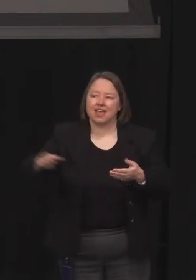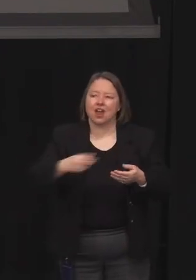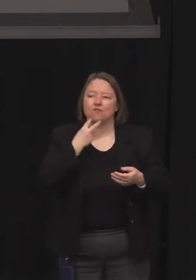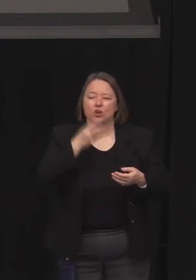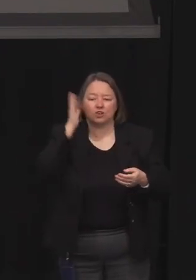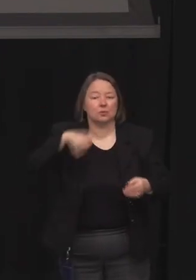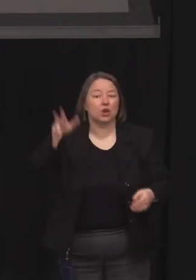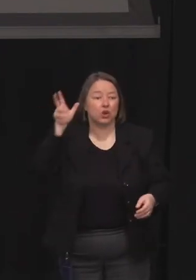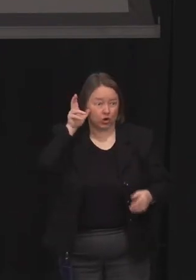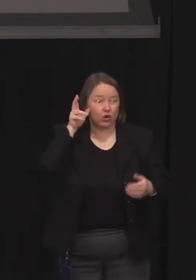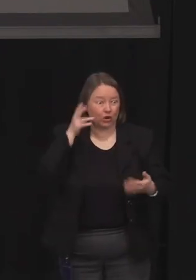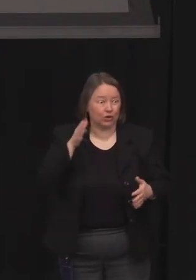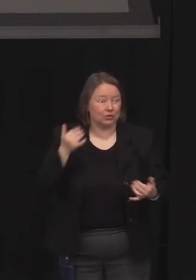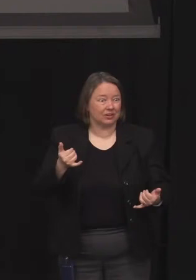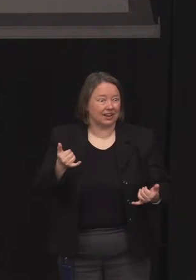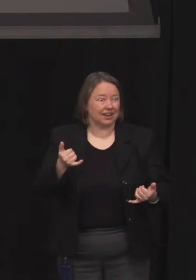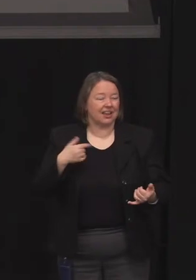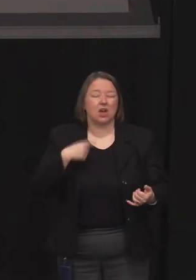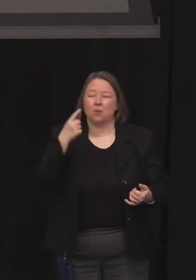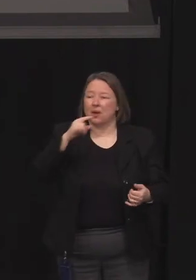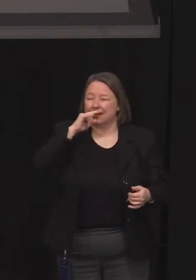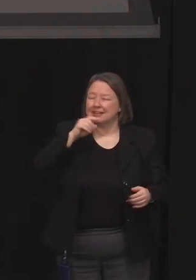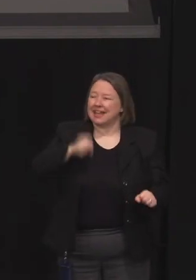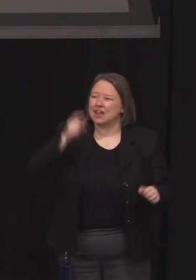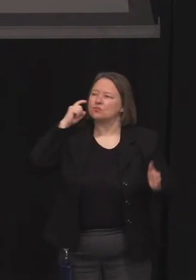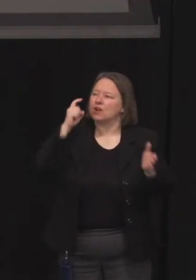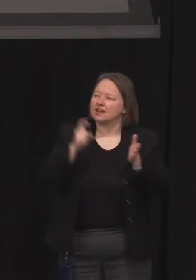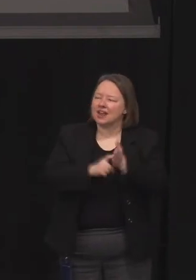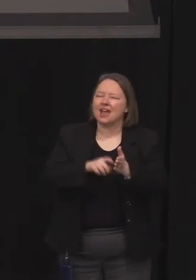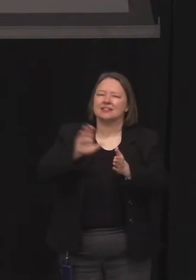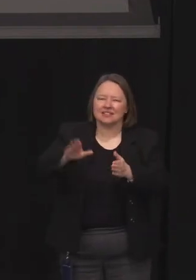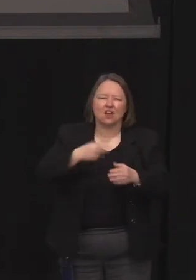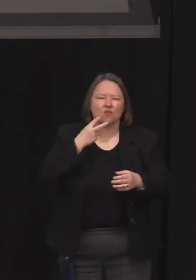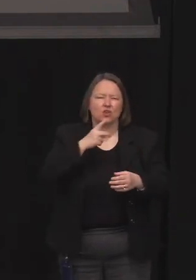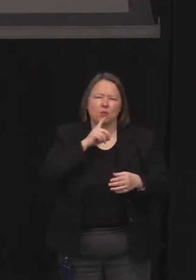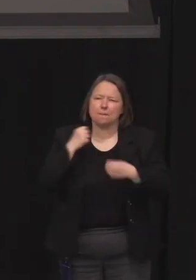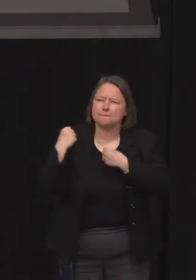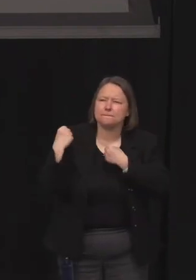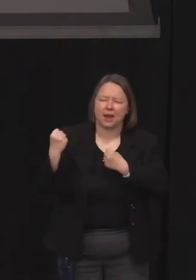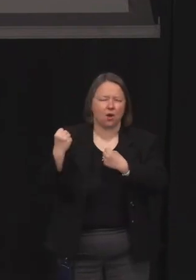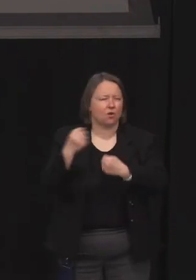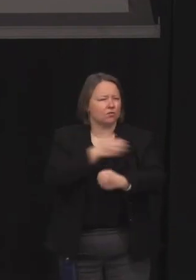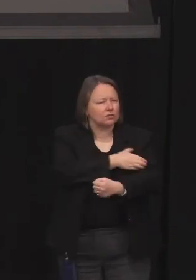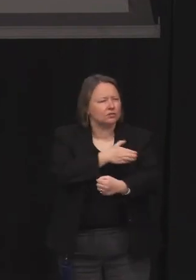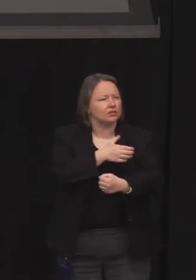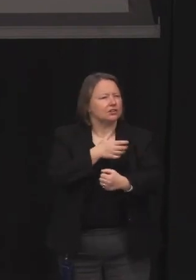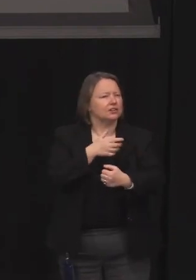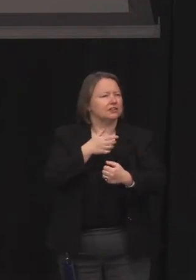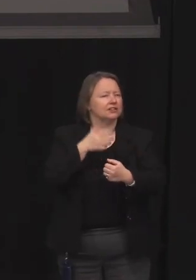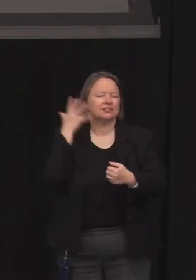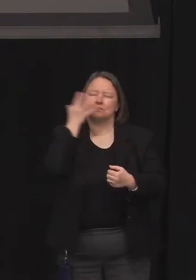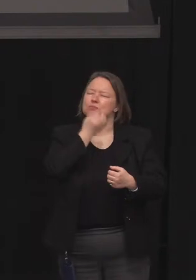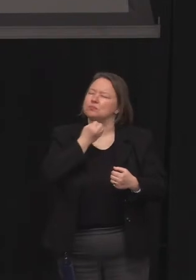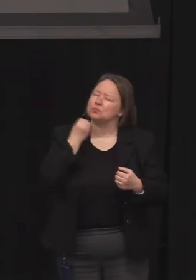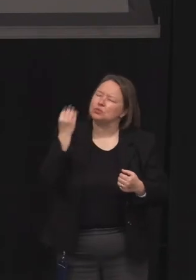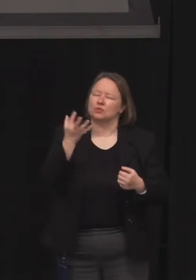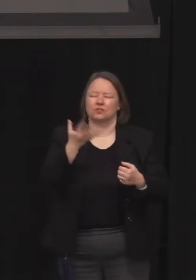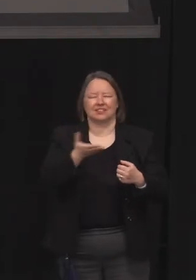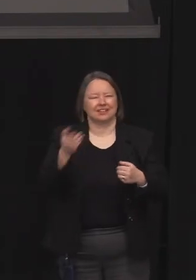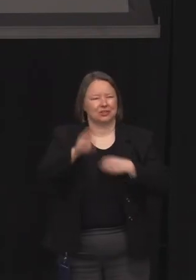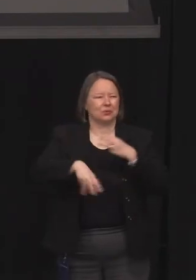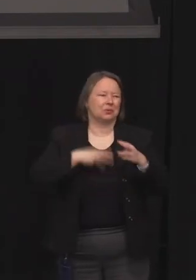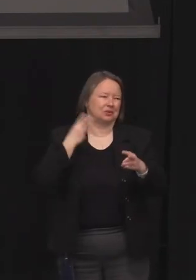today. And a kid who begins to recognize the power of their voice is one of the most beautiful and powerful things in this